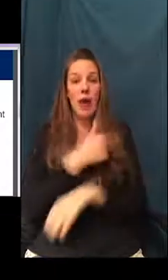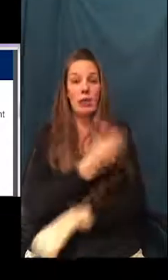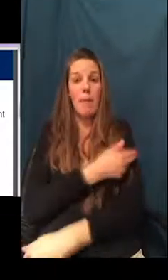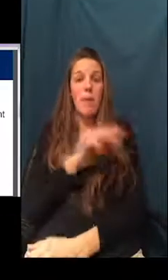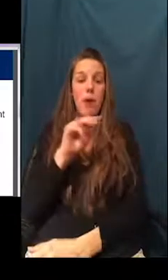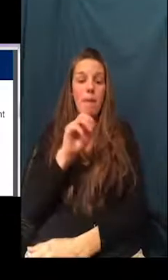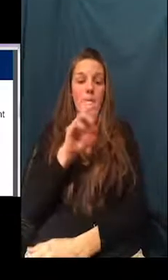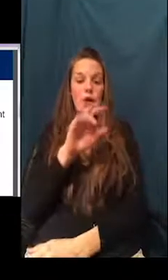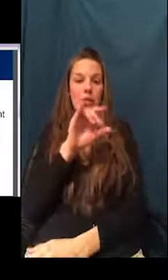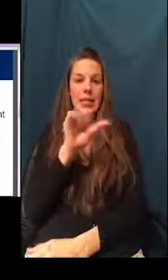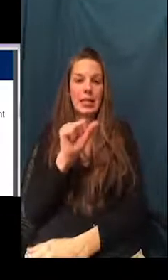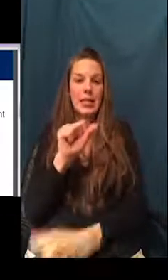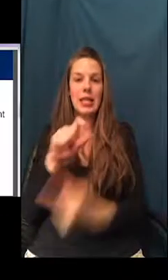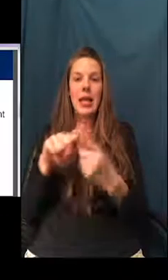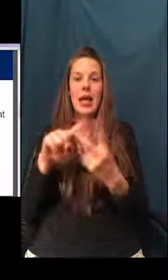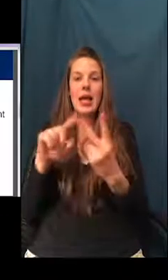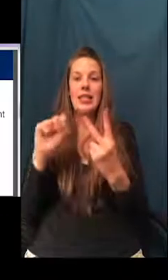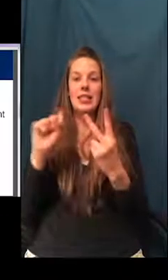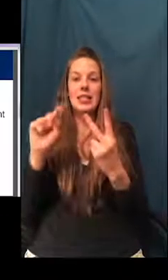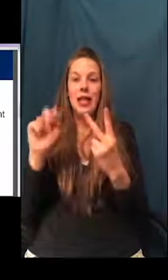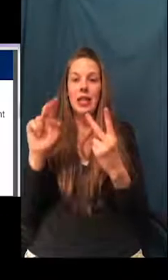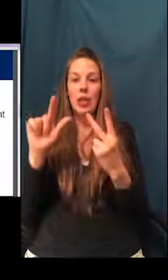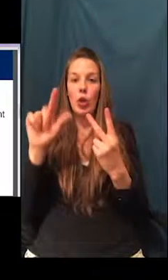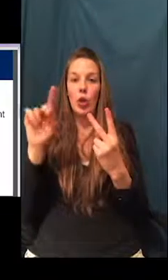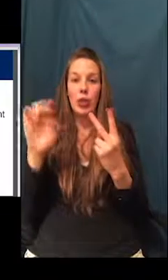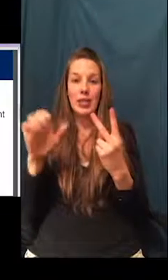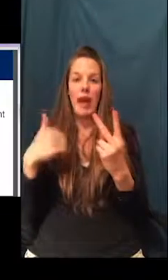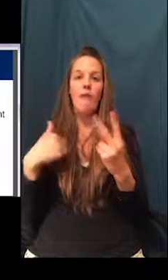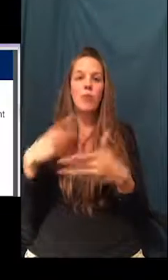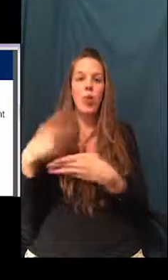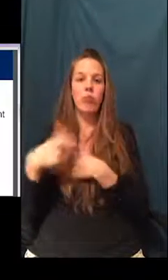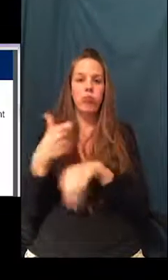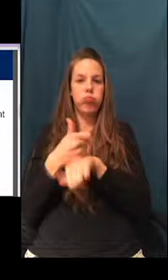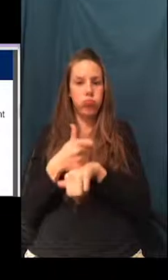St. Luke's, both have programs in place for their